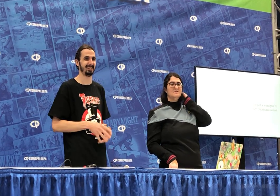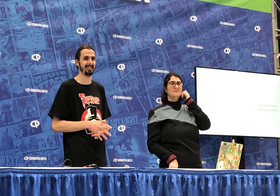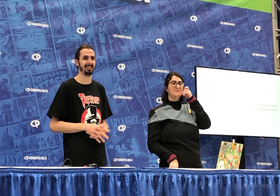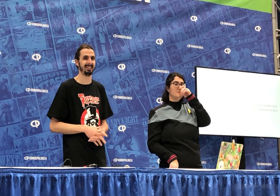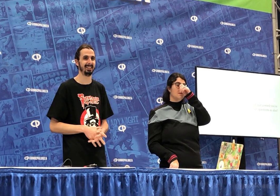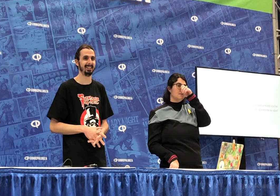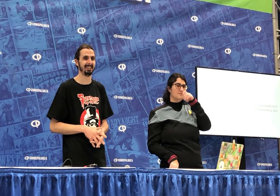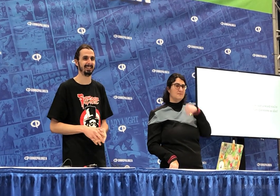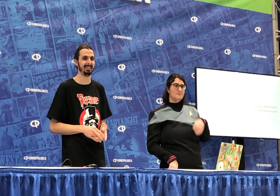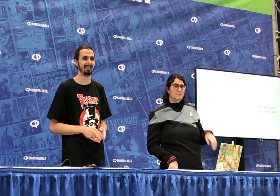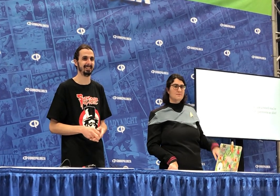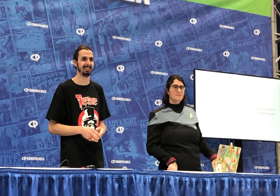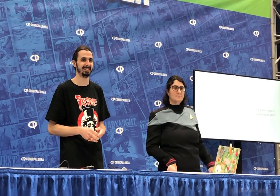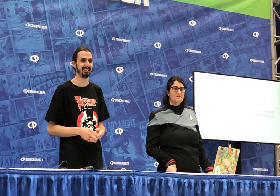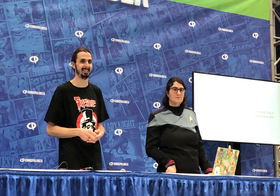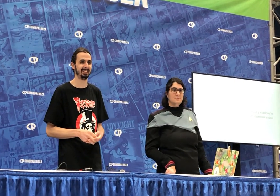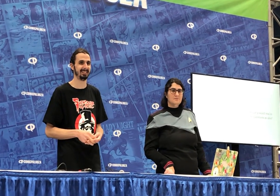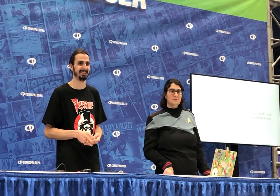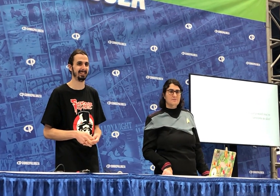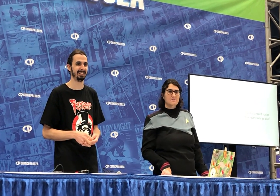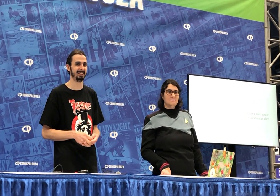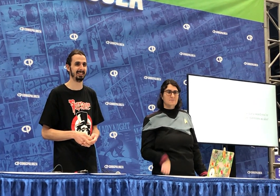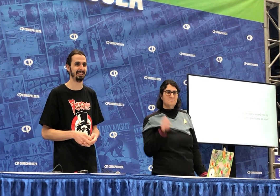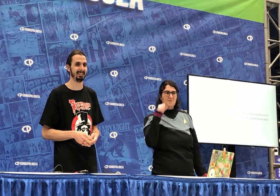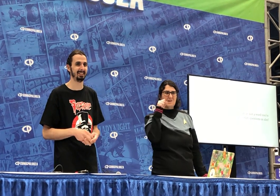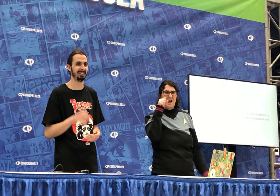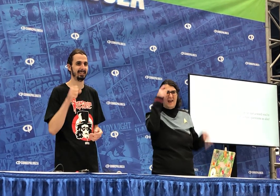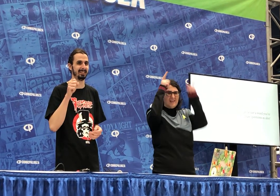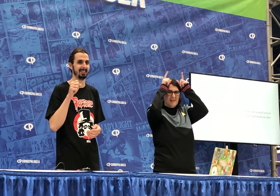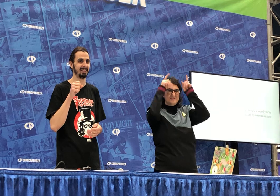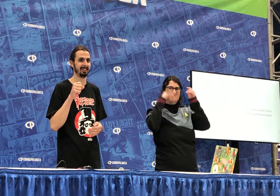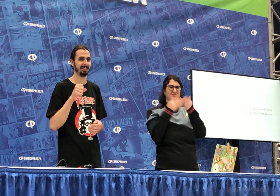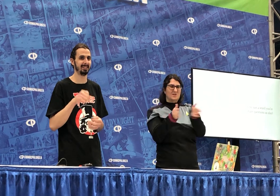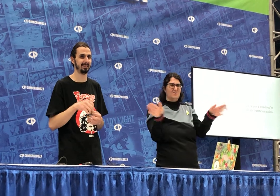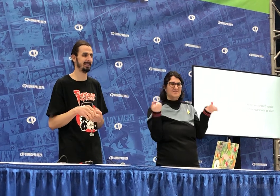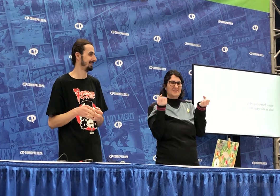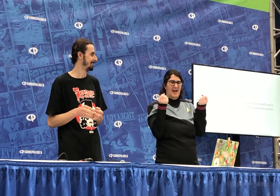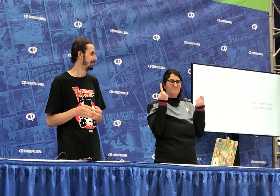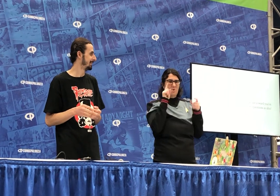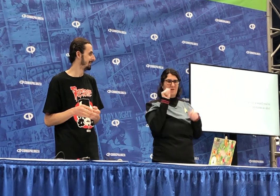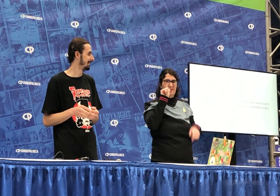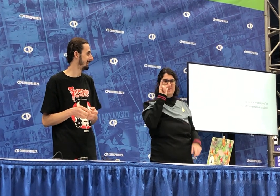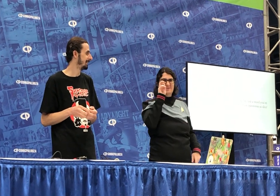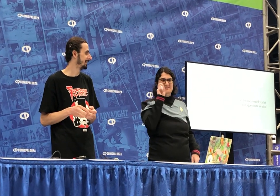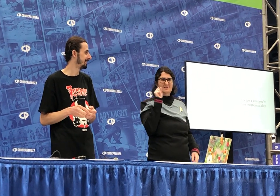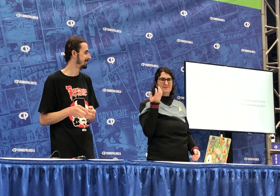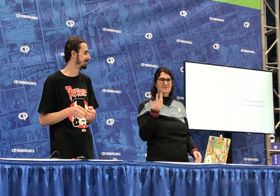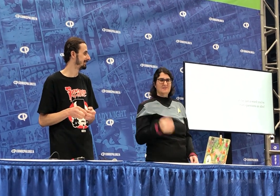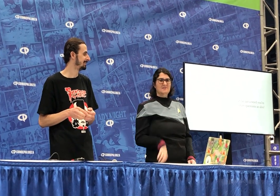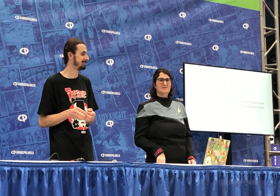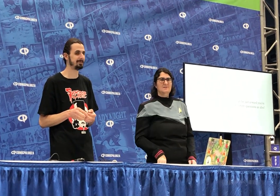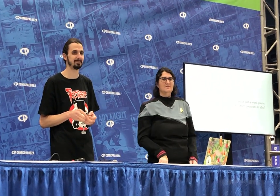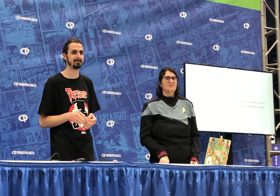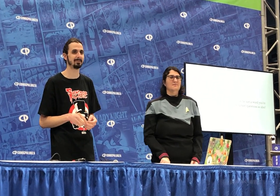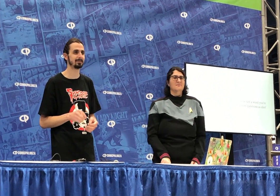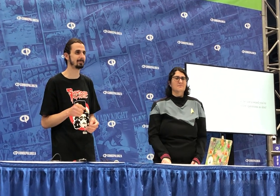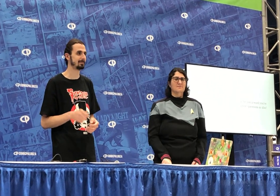What about the movie Alien? Like with Sigourney Weaver, the movie Alien. She said, well, this is the general sign for Alien, so you can just kind of sign